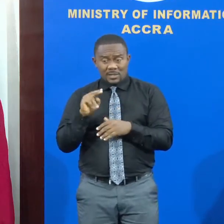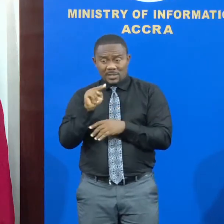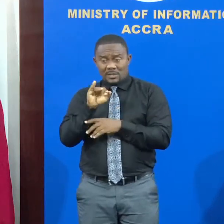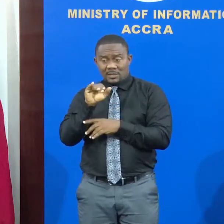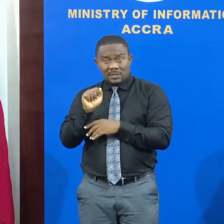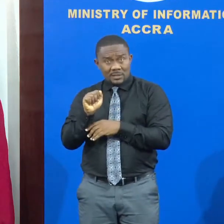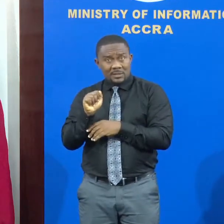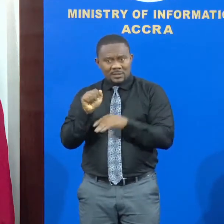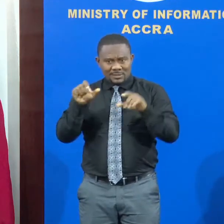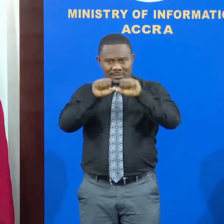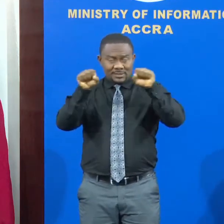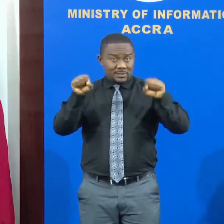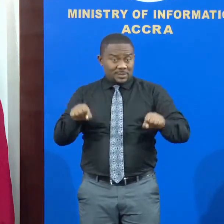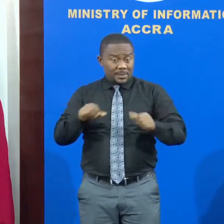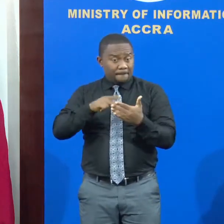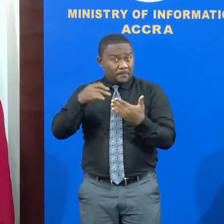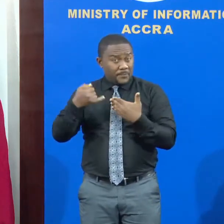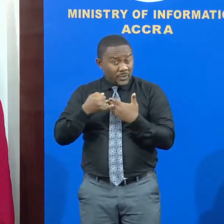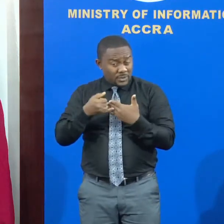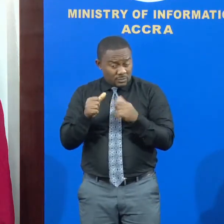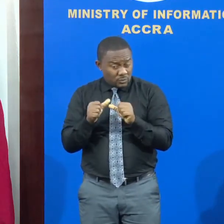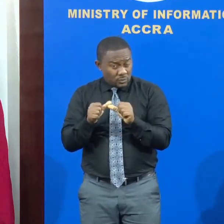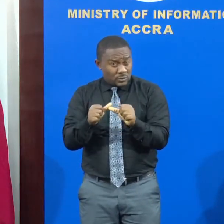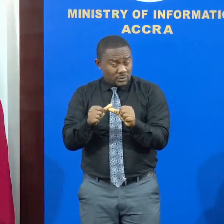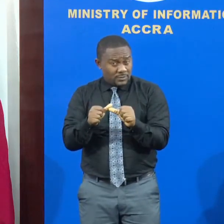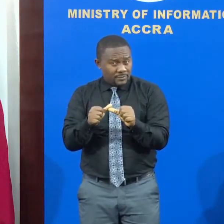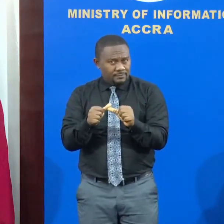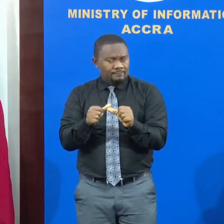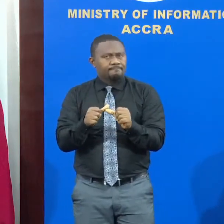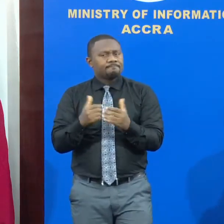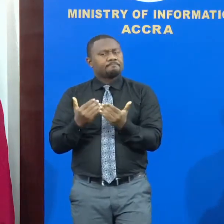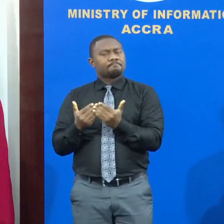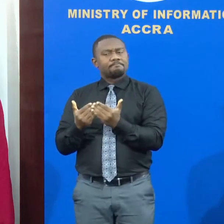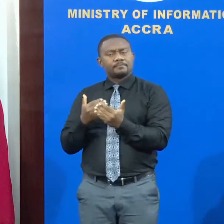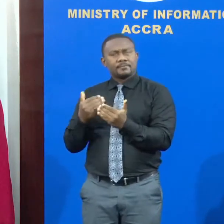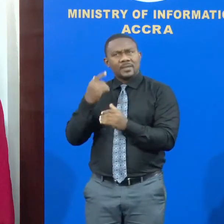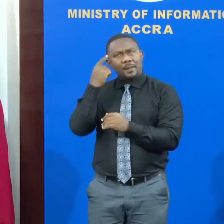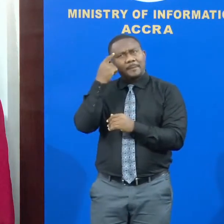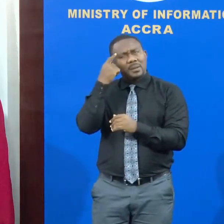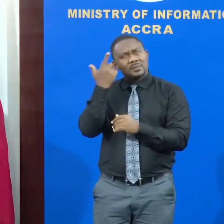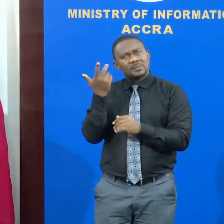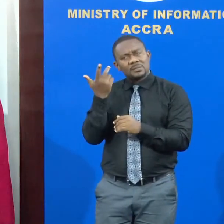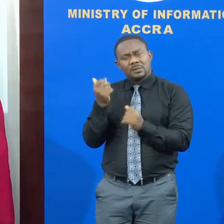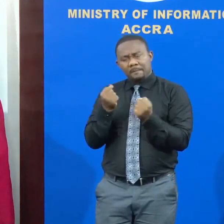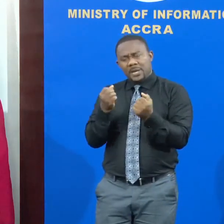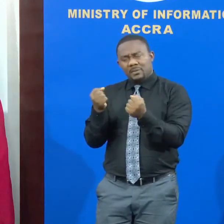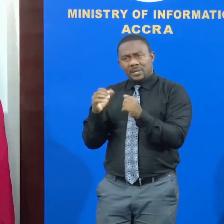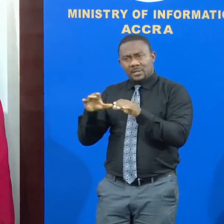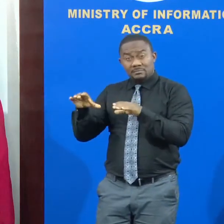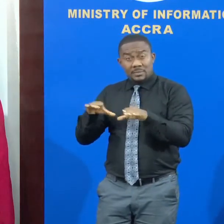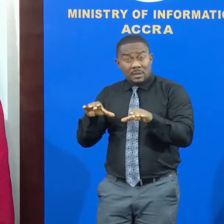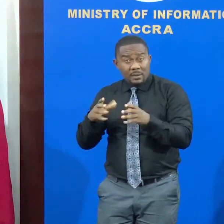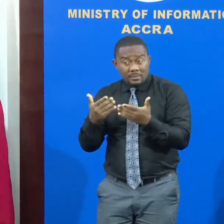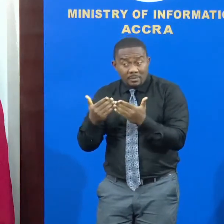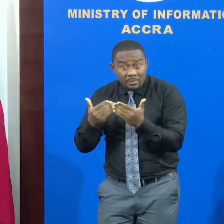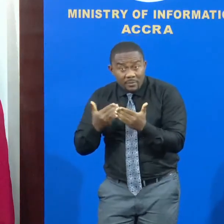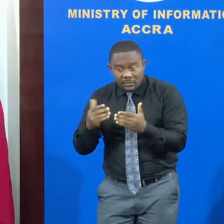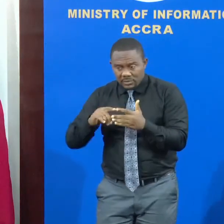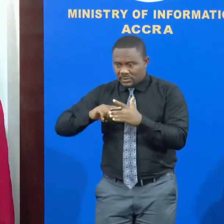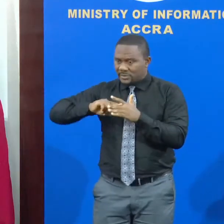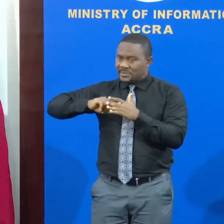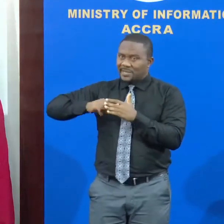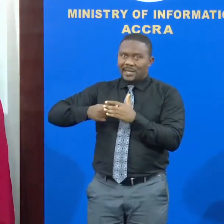Identification System project, it was requisite to undertake a number of activities before the commencement of